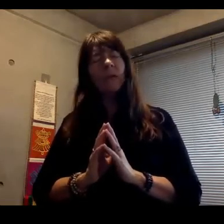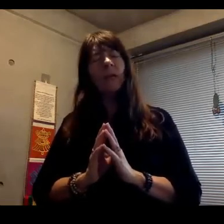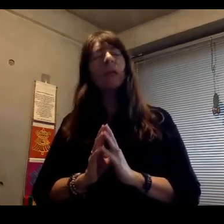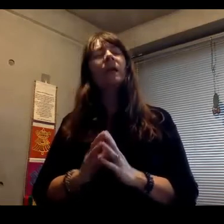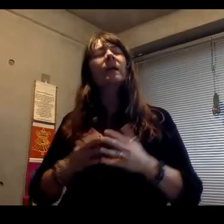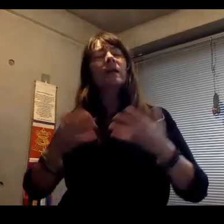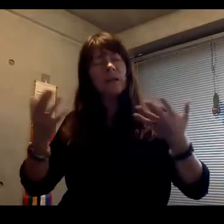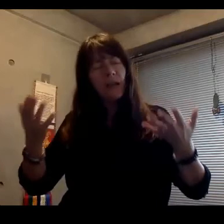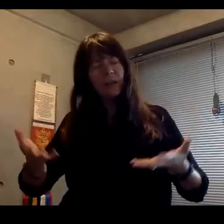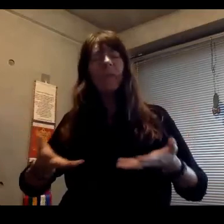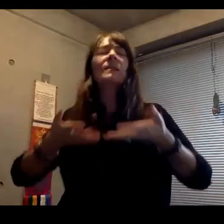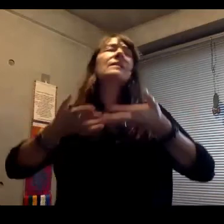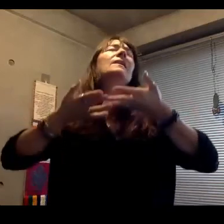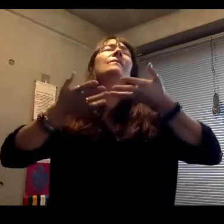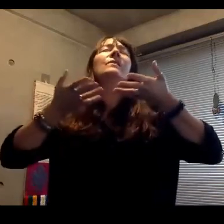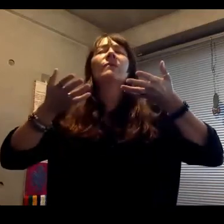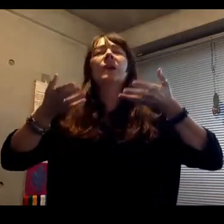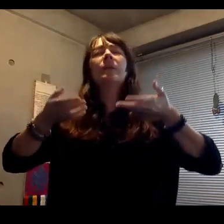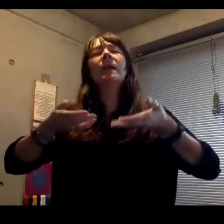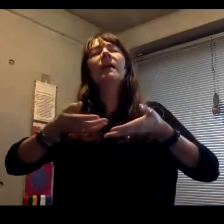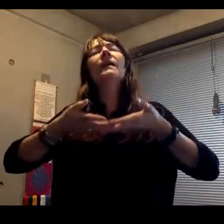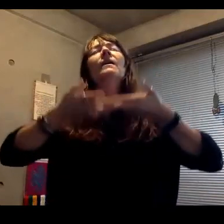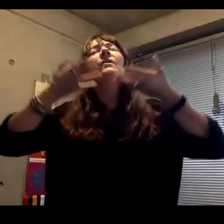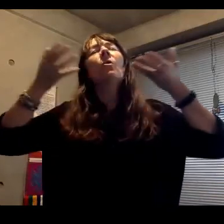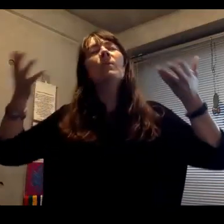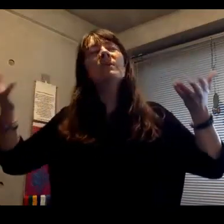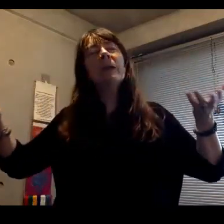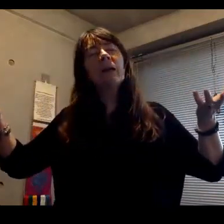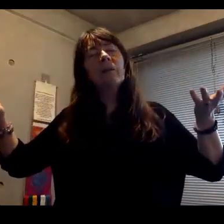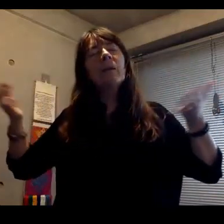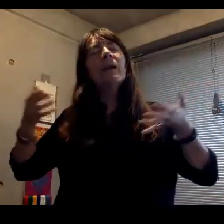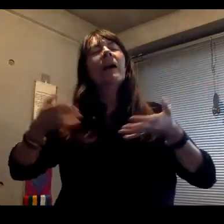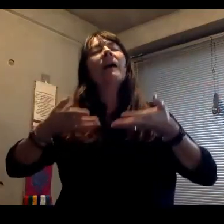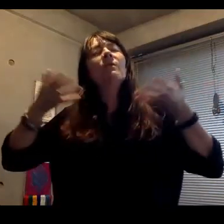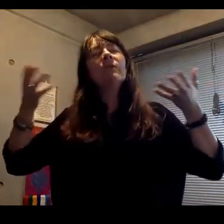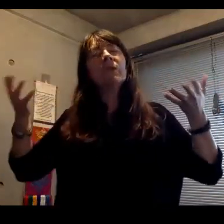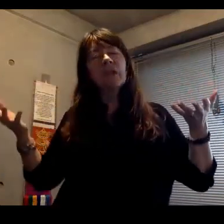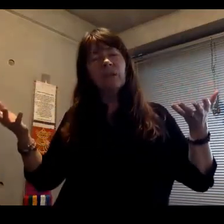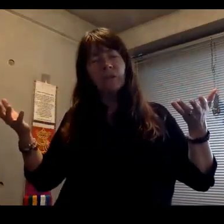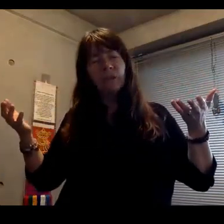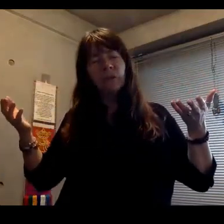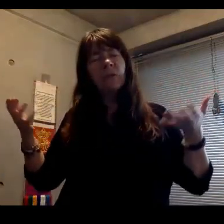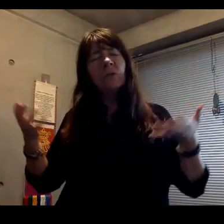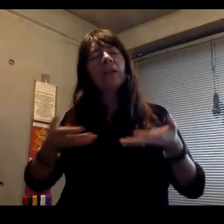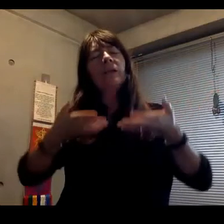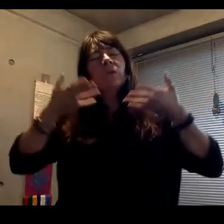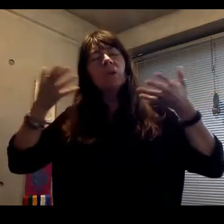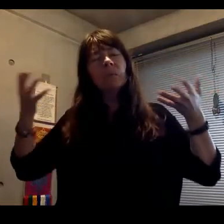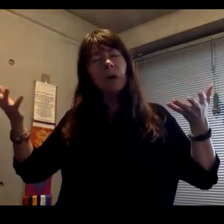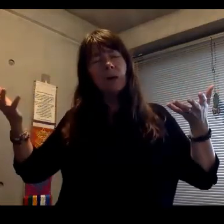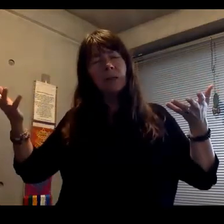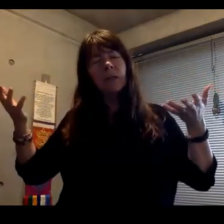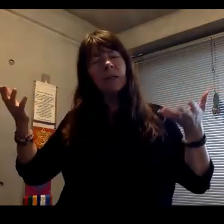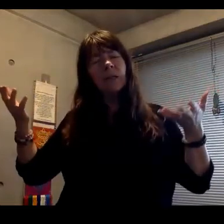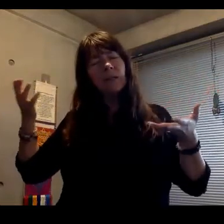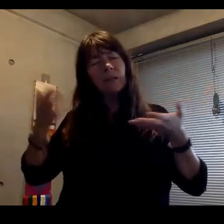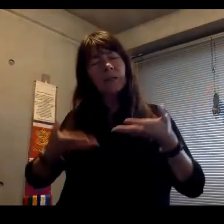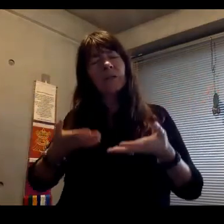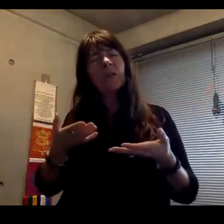very beginning. Yes, meditative is the very beginning. You almost become out of yourself. You leave your